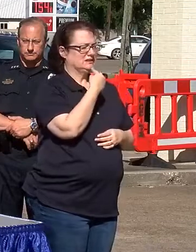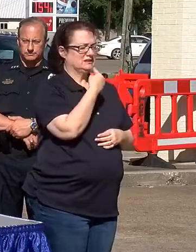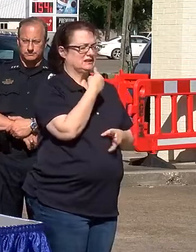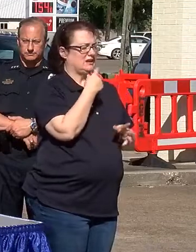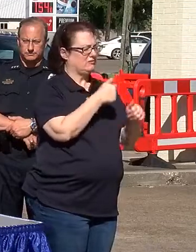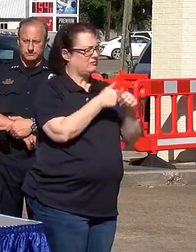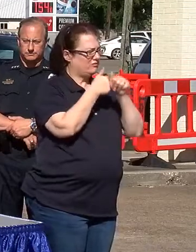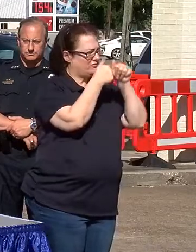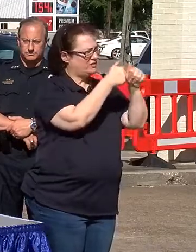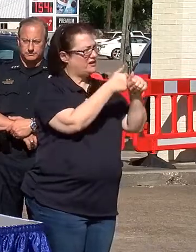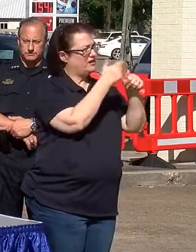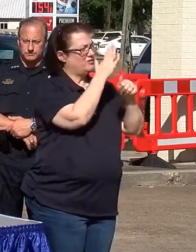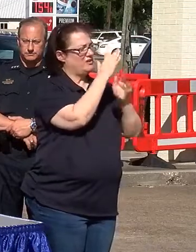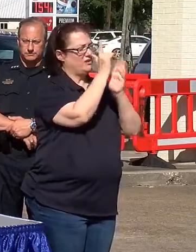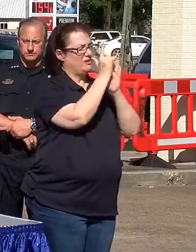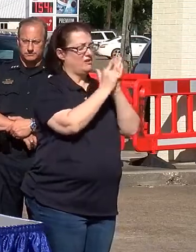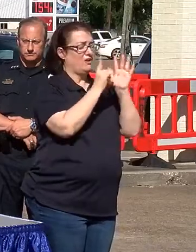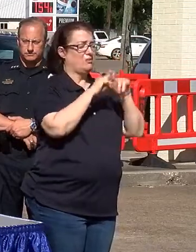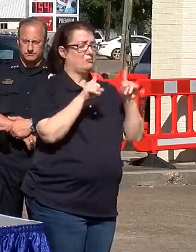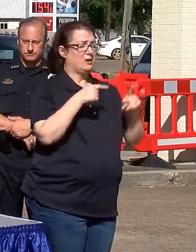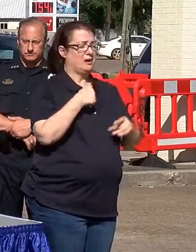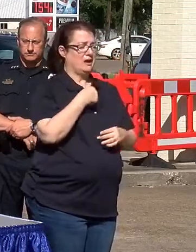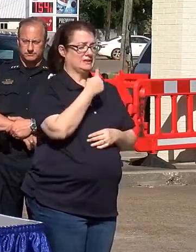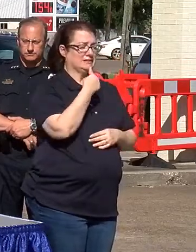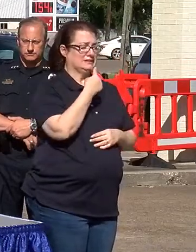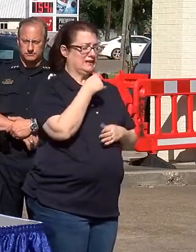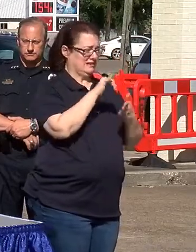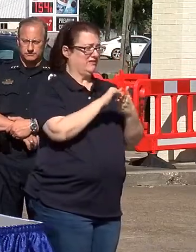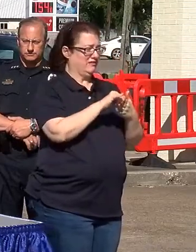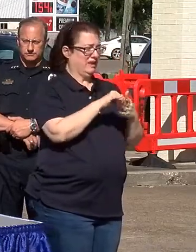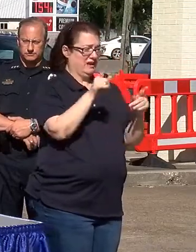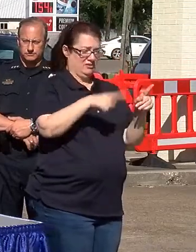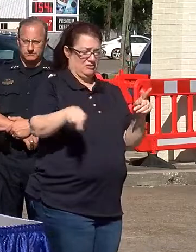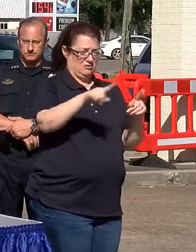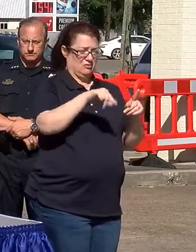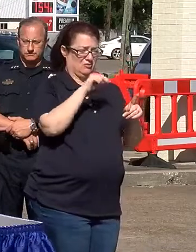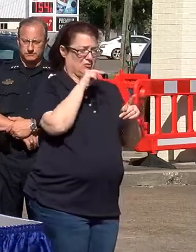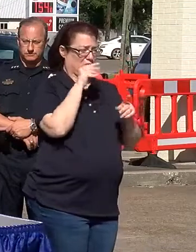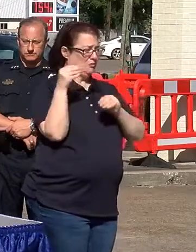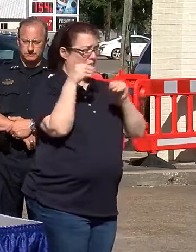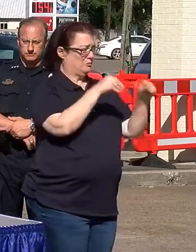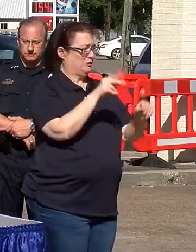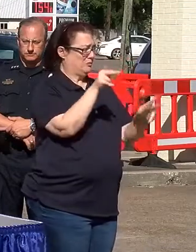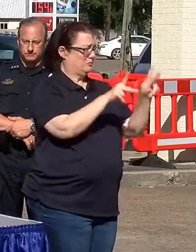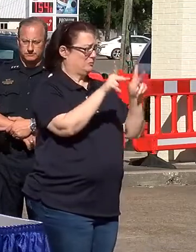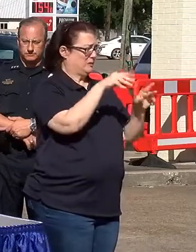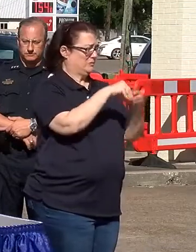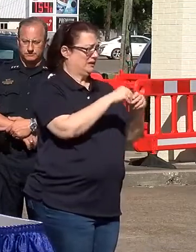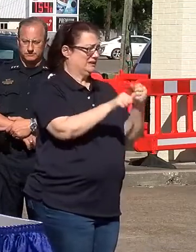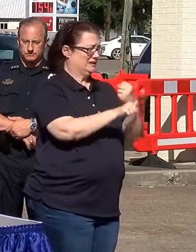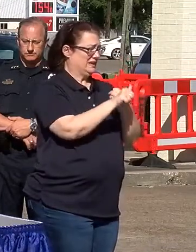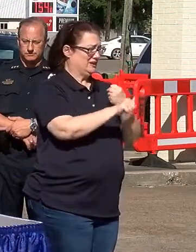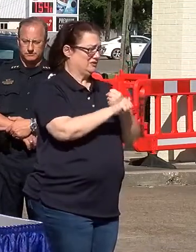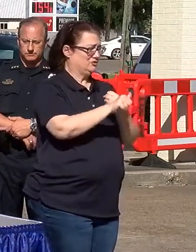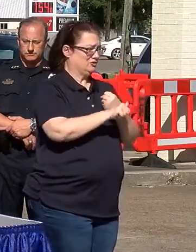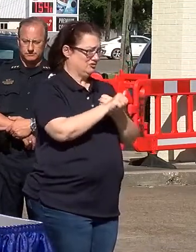but I am making clear that businesses who endanger public health by violating these measures may well face enforcement action.